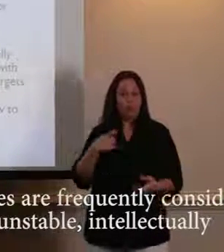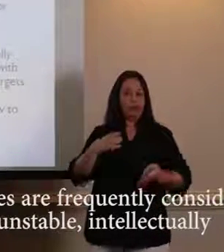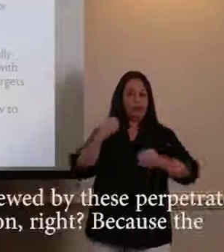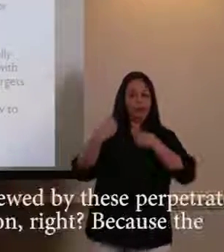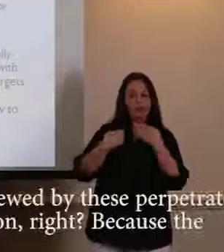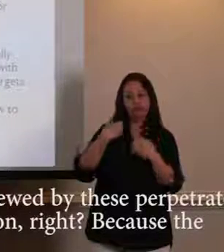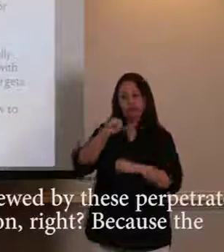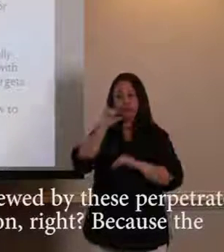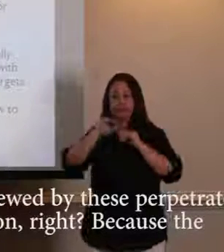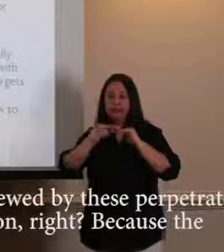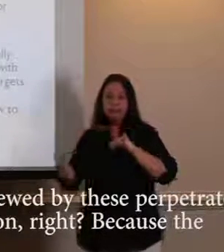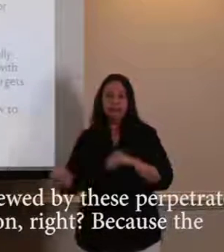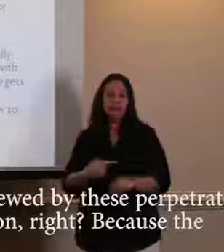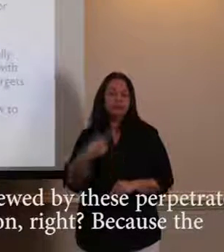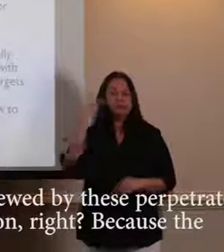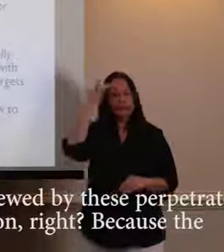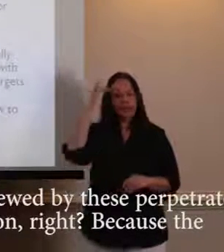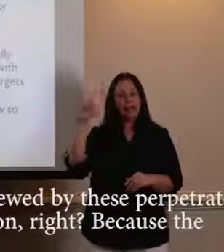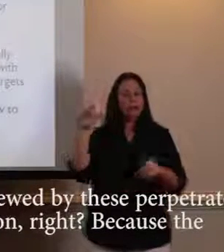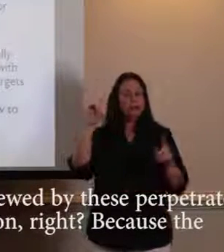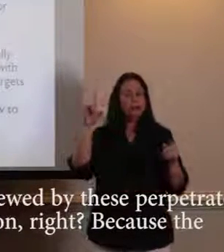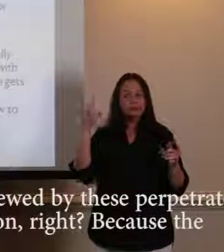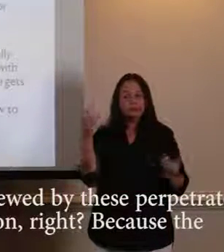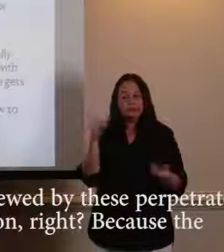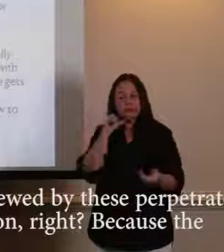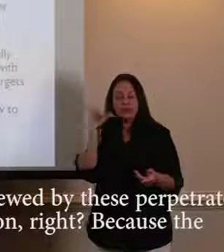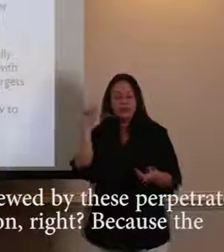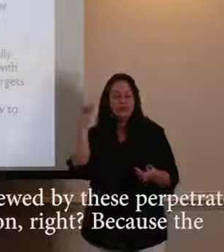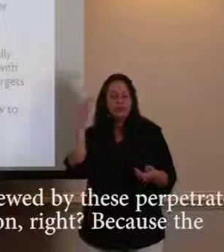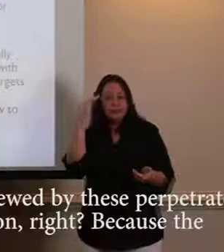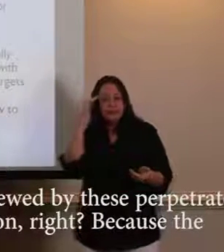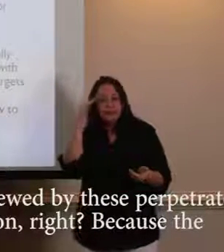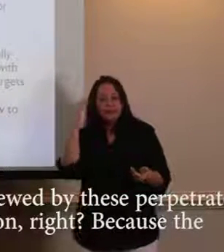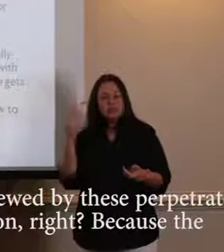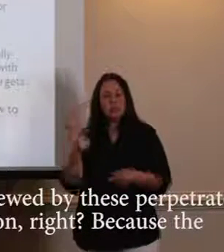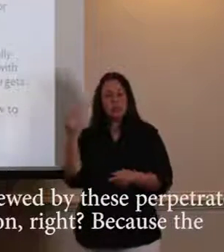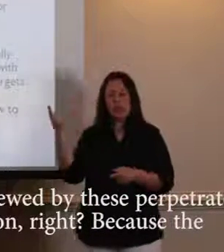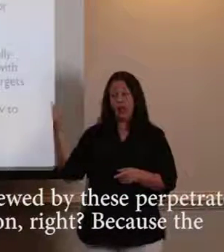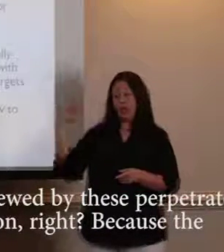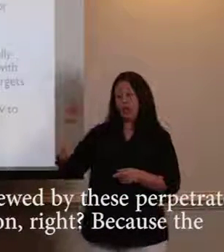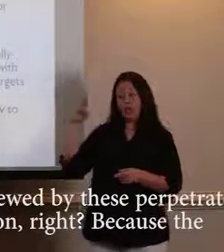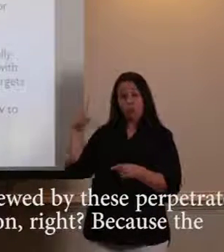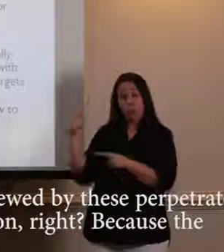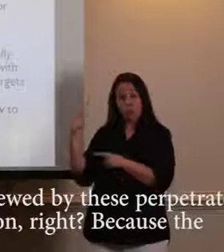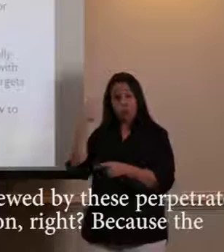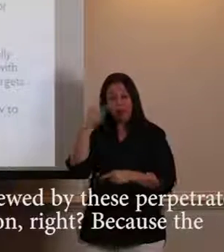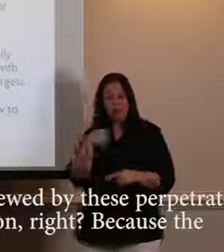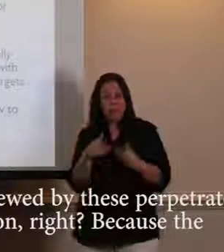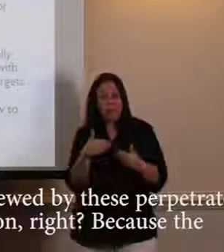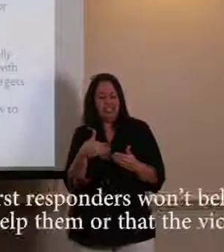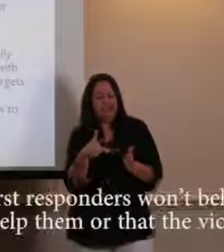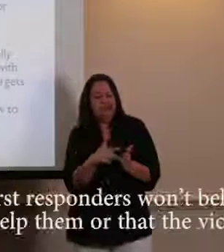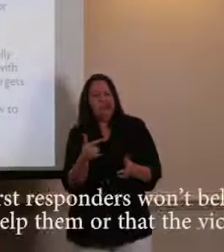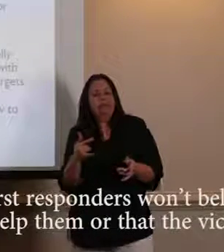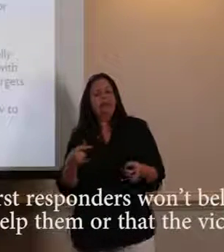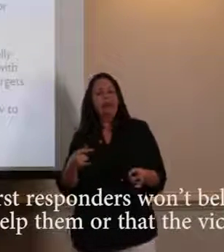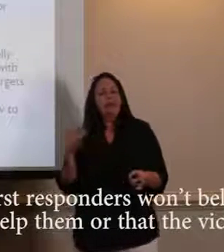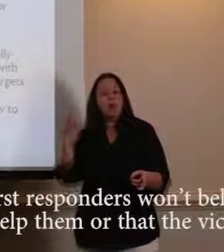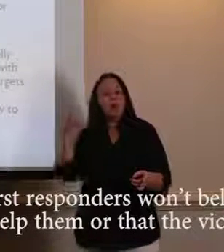intellectually incompetent. They may be viewed by these perpetrators as easy targets for victimization, right? Because the perpetrators may trust that